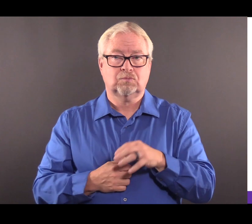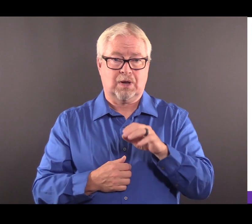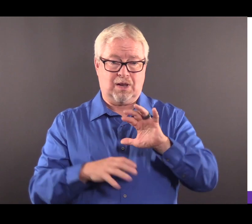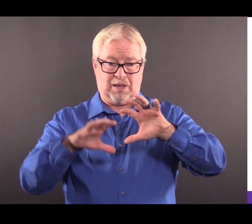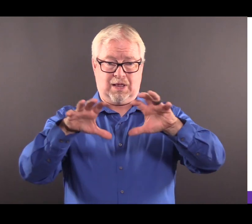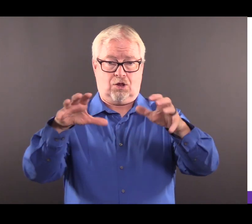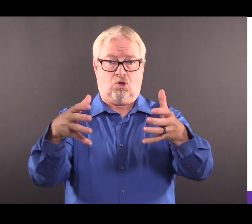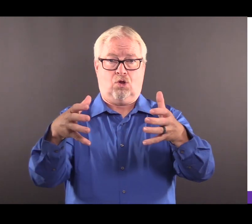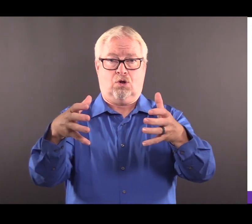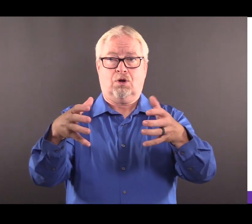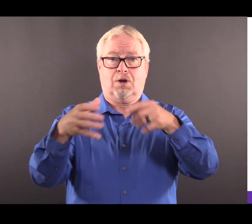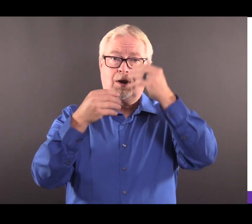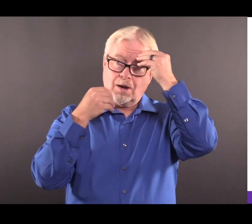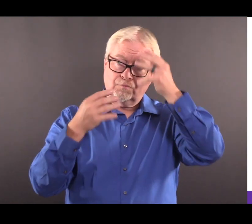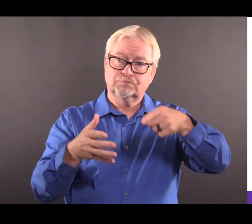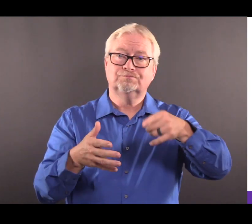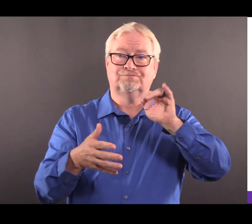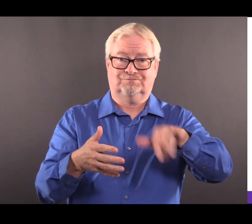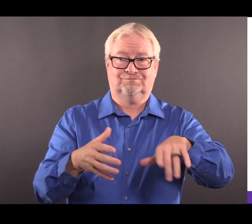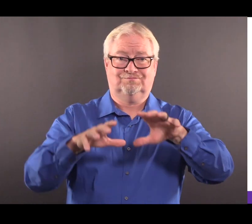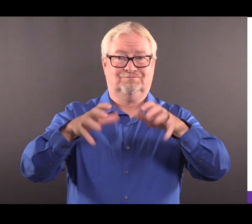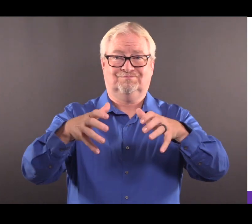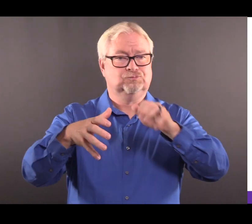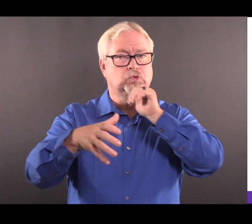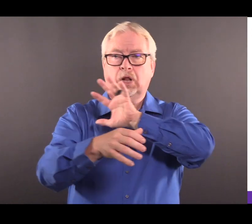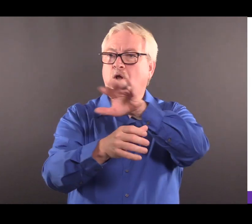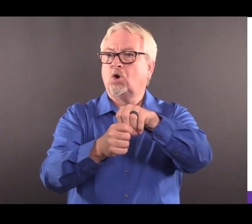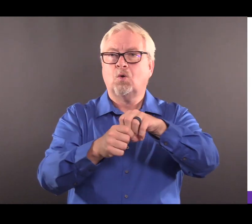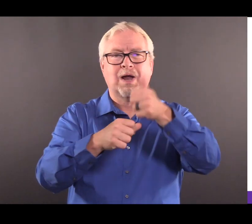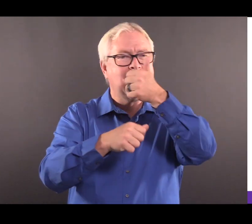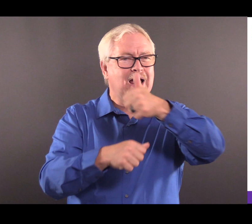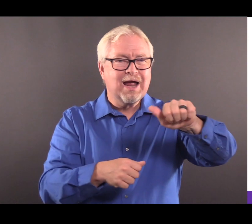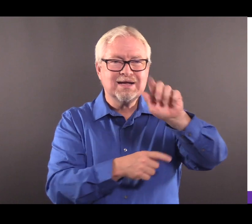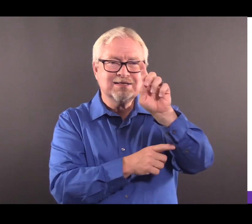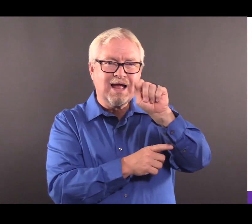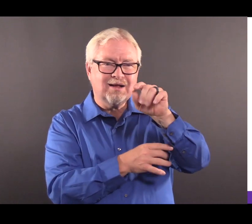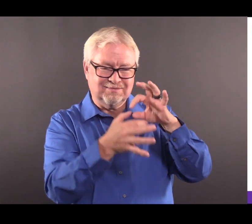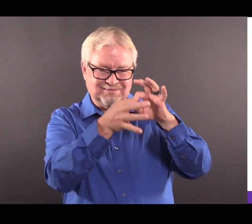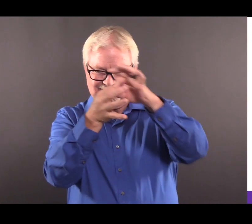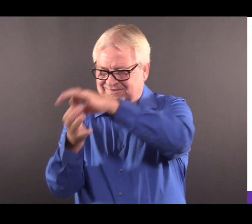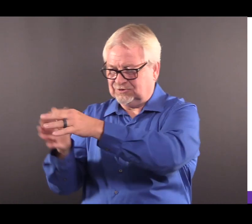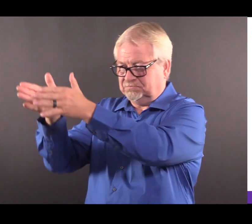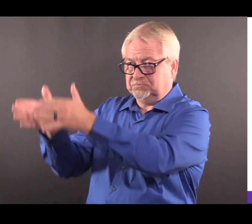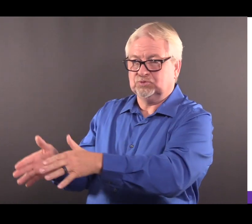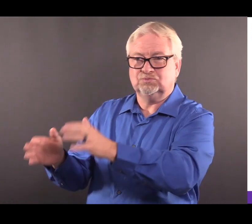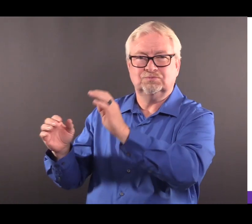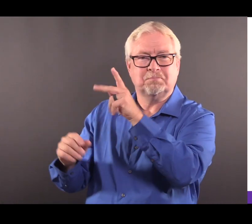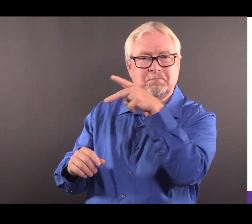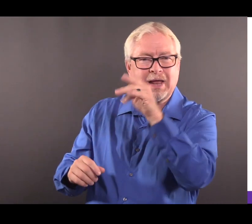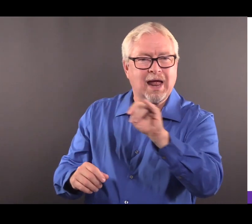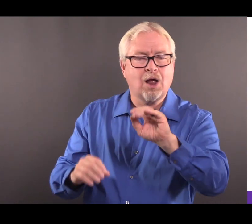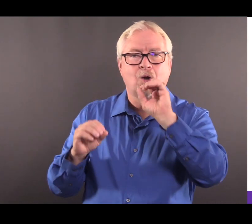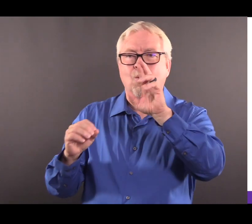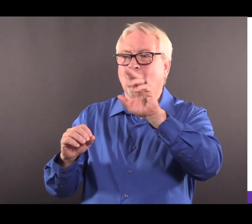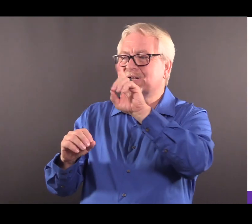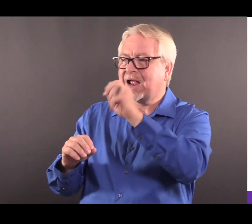aggregate information, which by definition does not contain any data on individuals